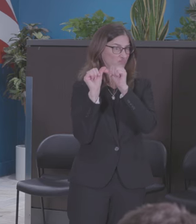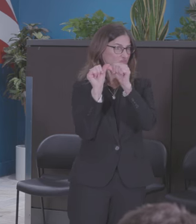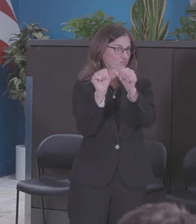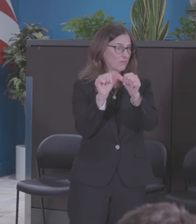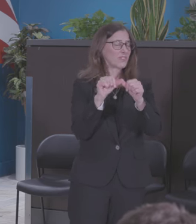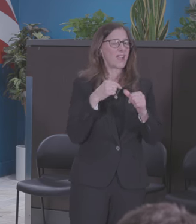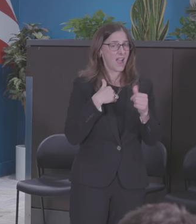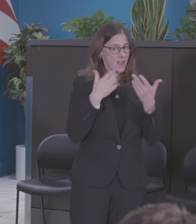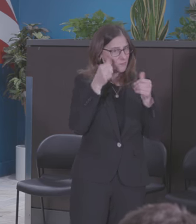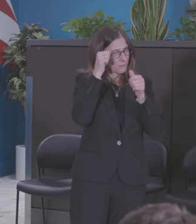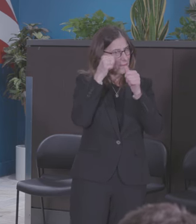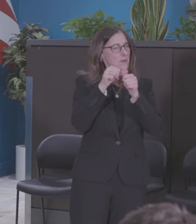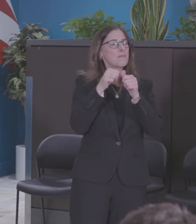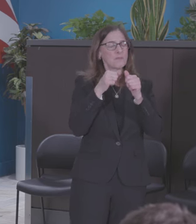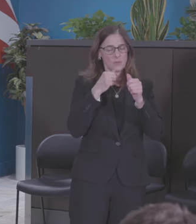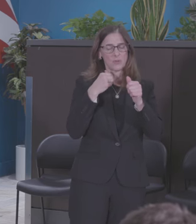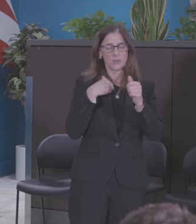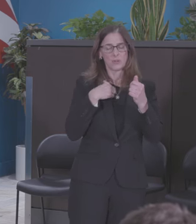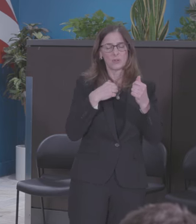Army